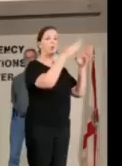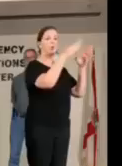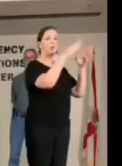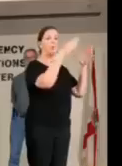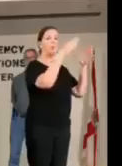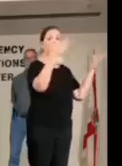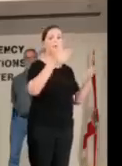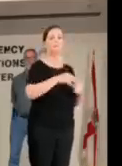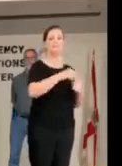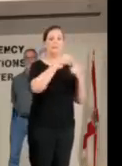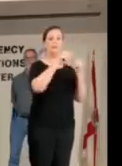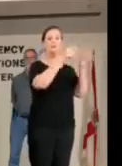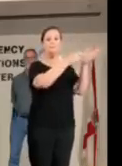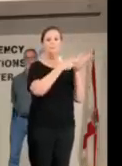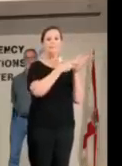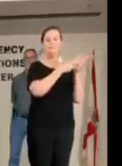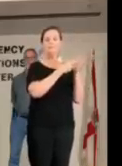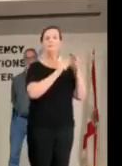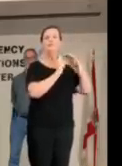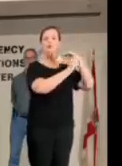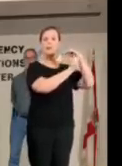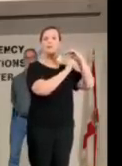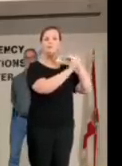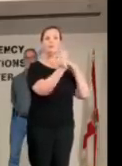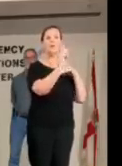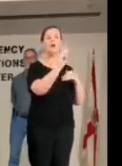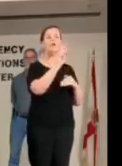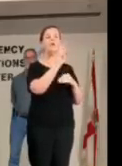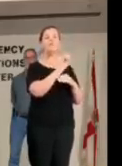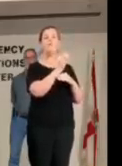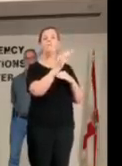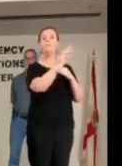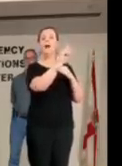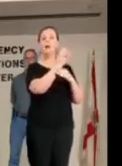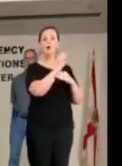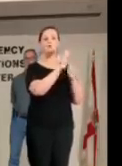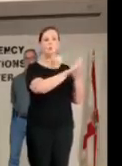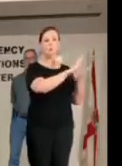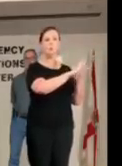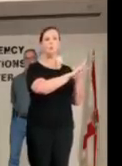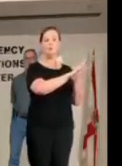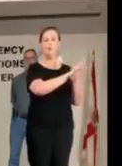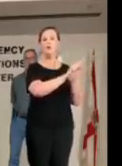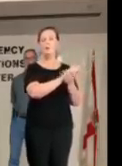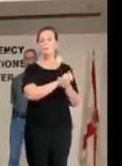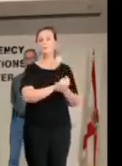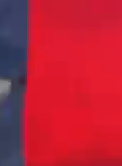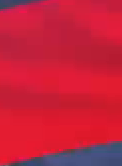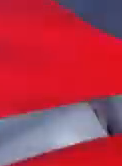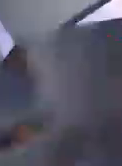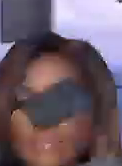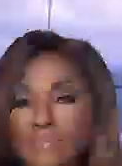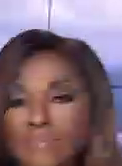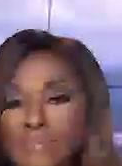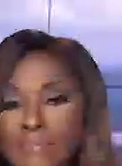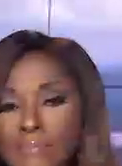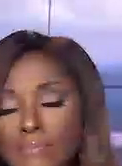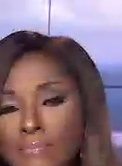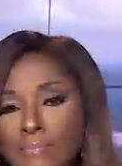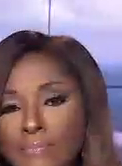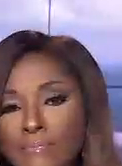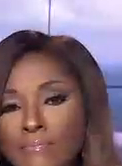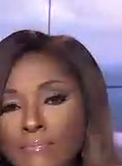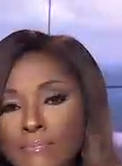in later with Flagler County. Now let's shift gears to Florida Governor Ron DeSantis, giving another update on the storm. He recently gave an update in Tallahassee. He had a message